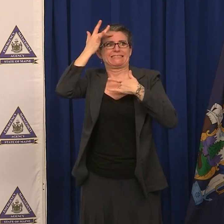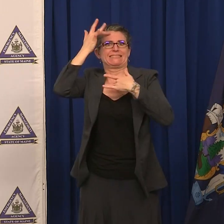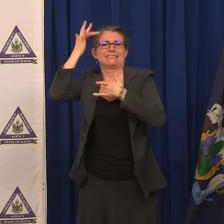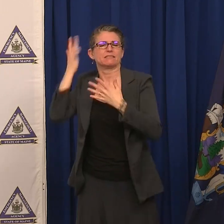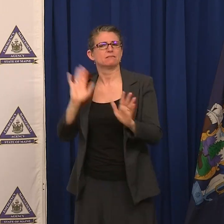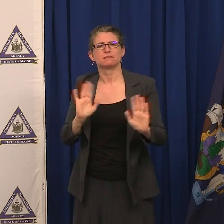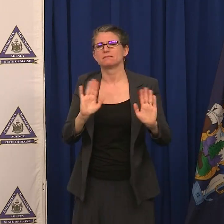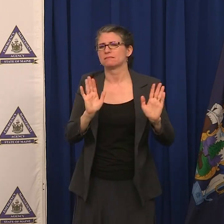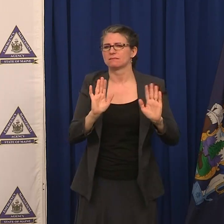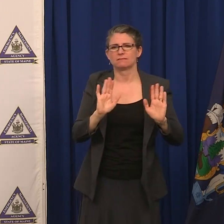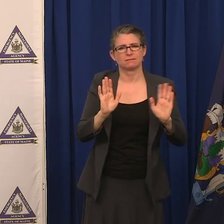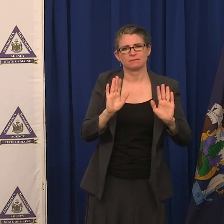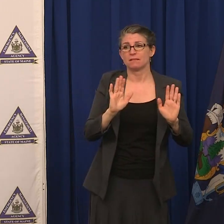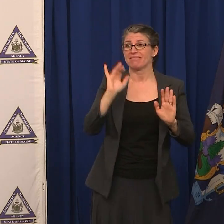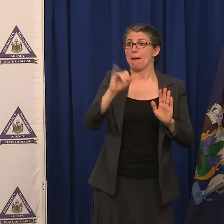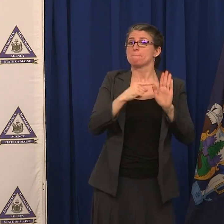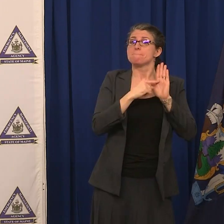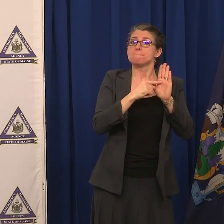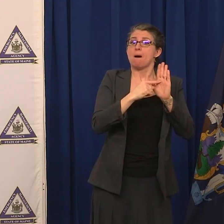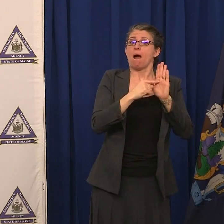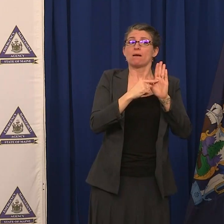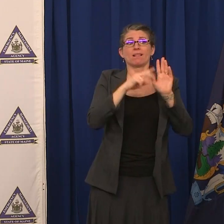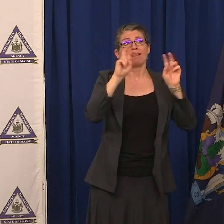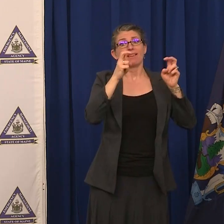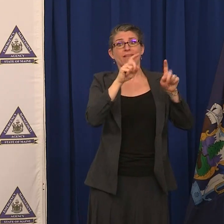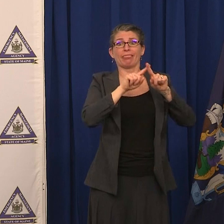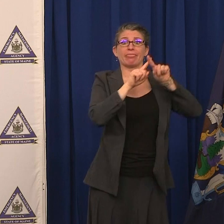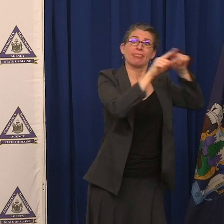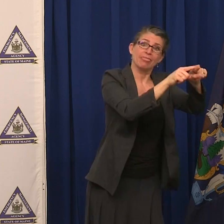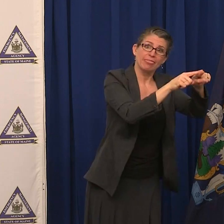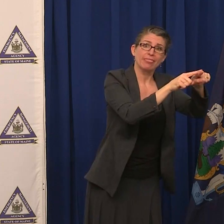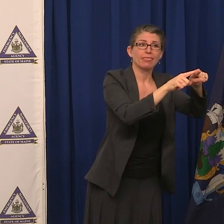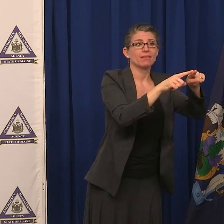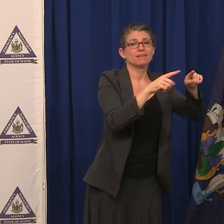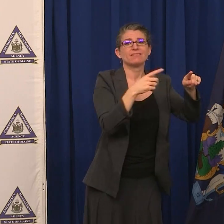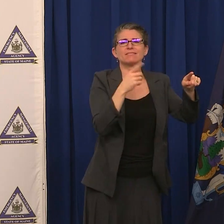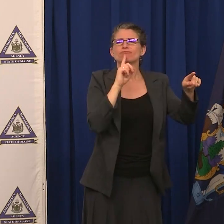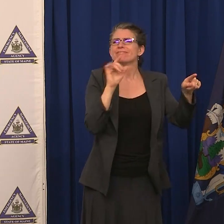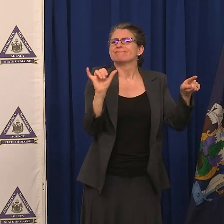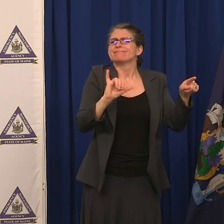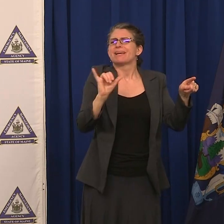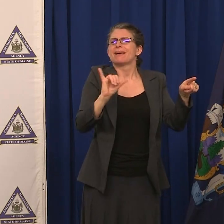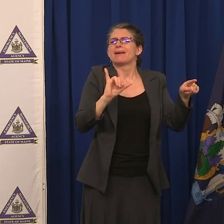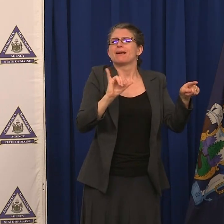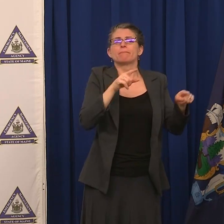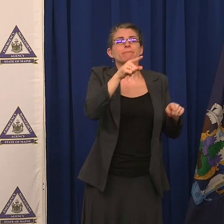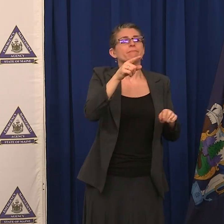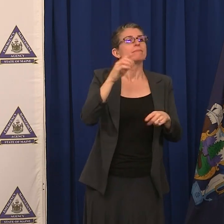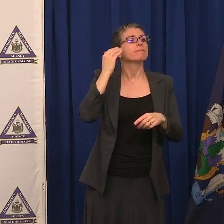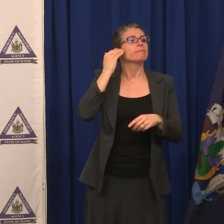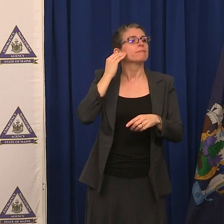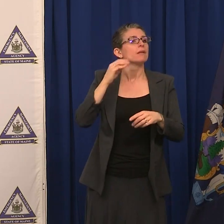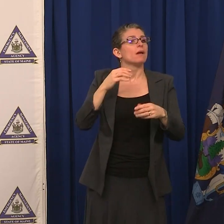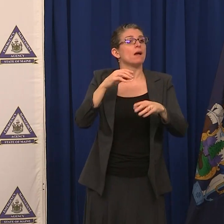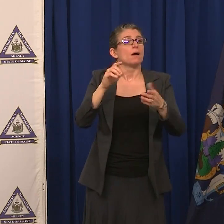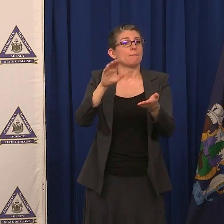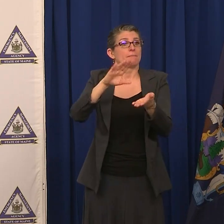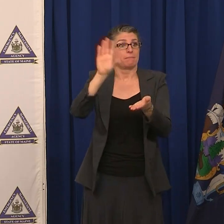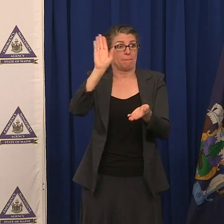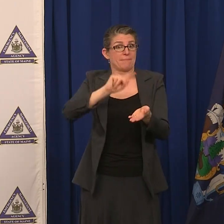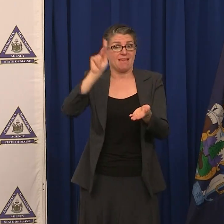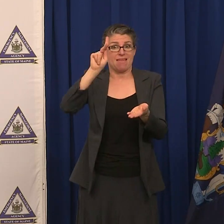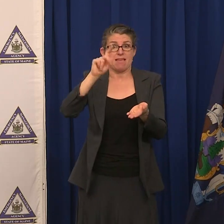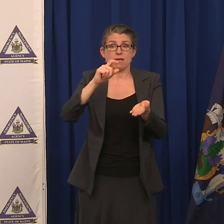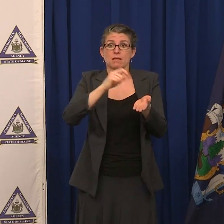one single answer and it's either right or wrong. It's using different scenarios, and with the right assumptions and the